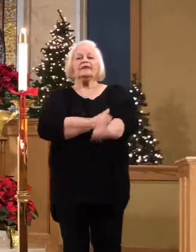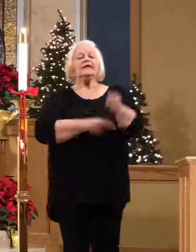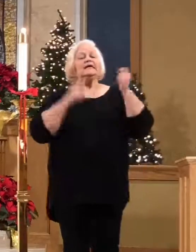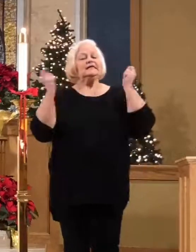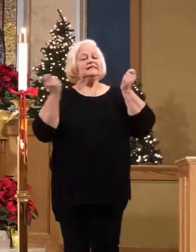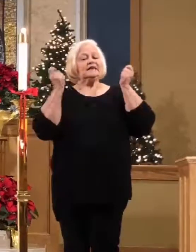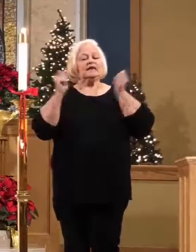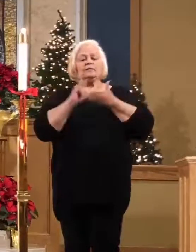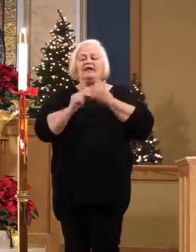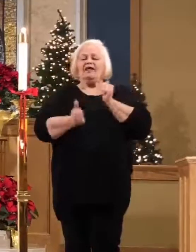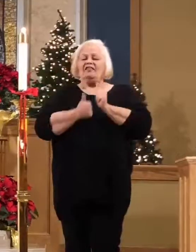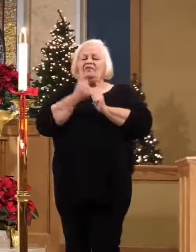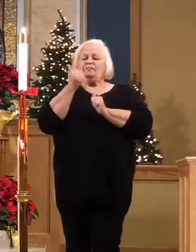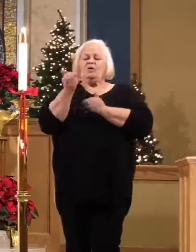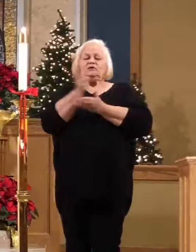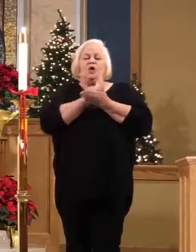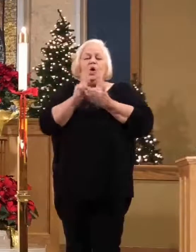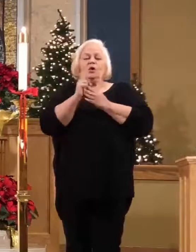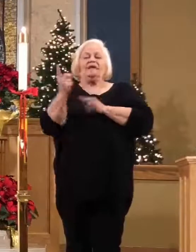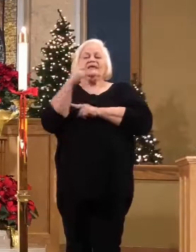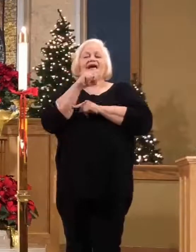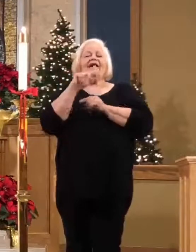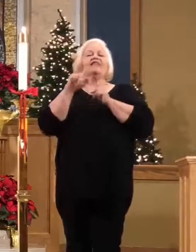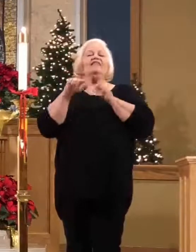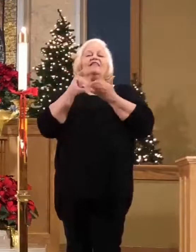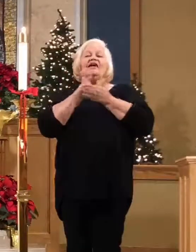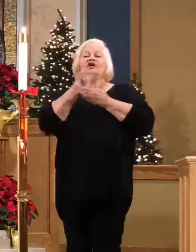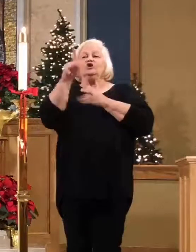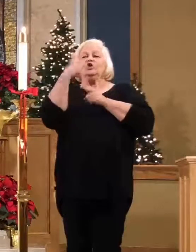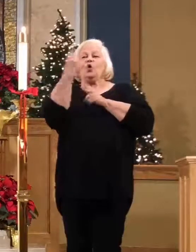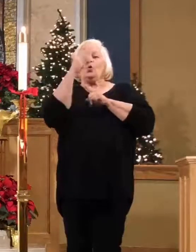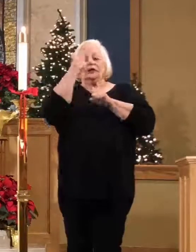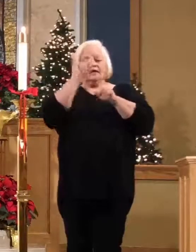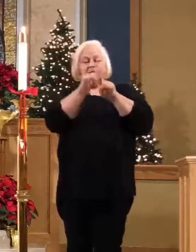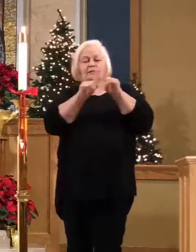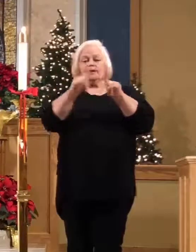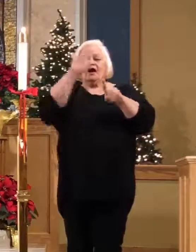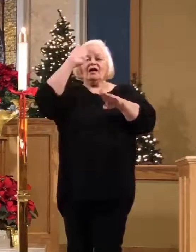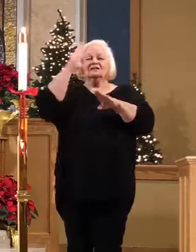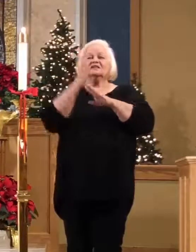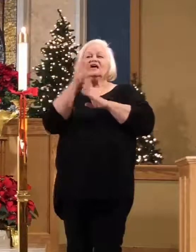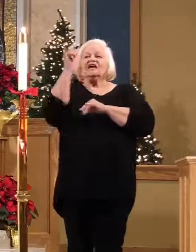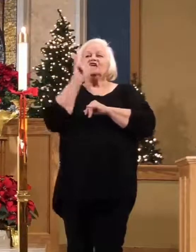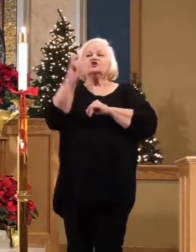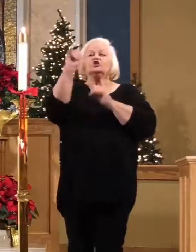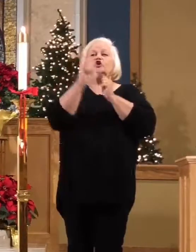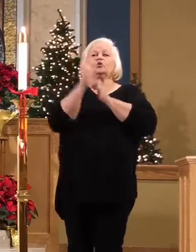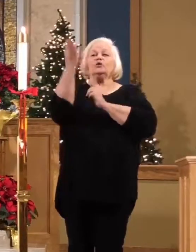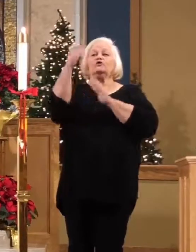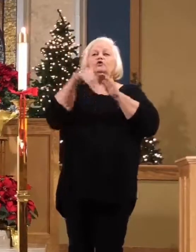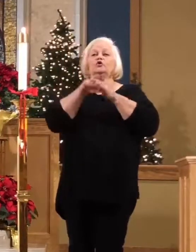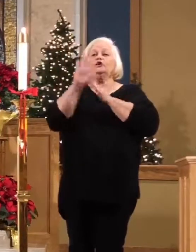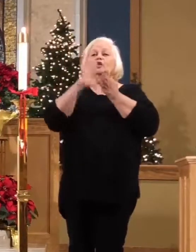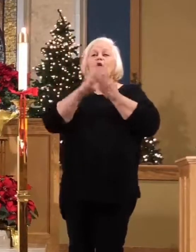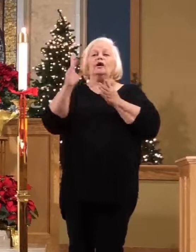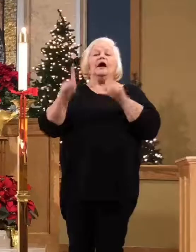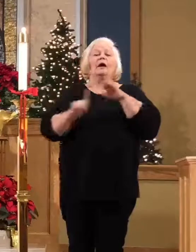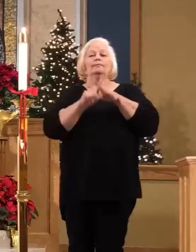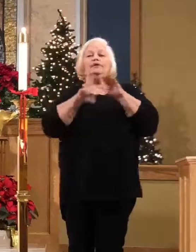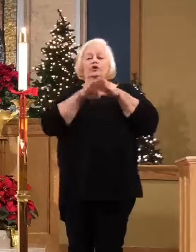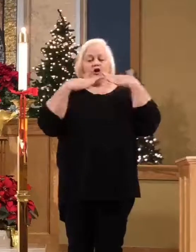Celebrating the most sacred day on which your only begotten Son, eternal with you in your glory, appeared in a human